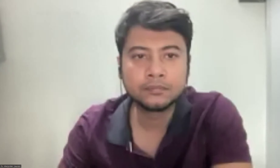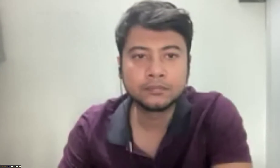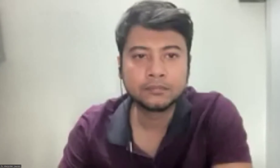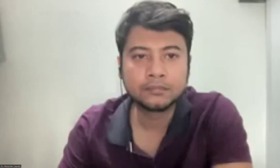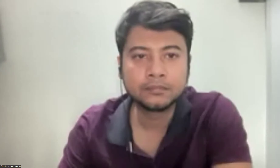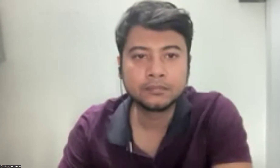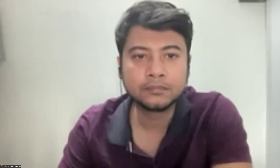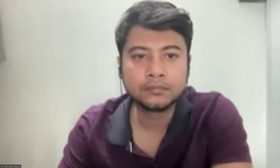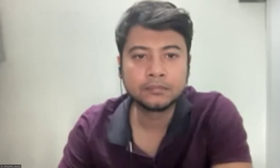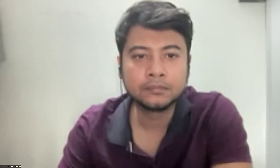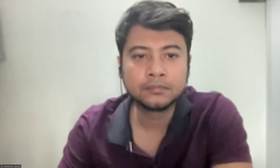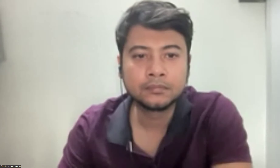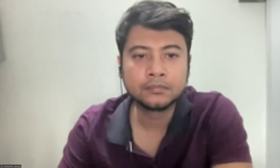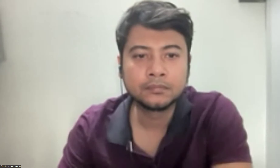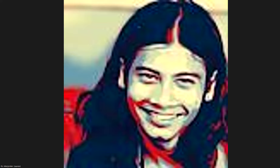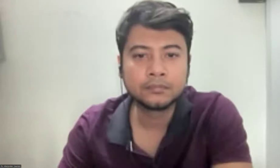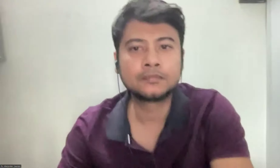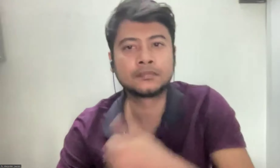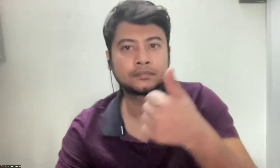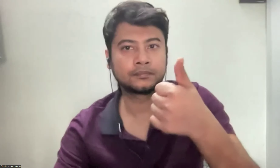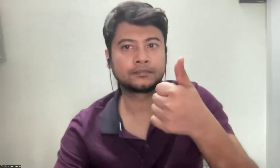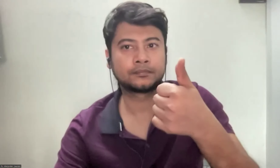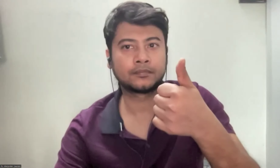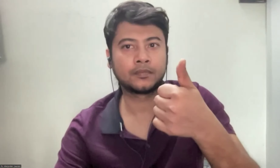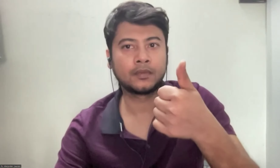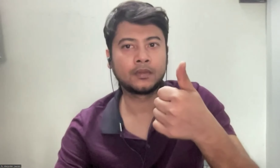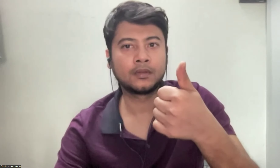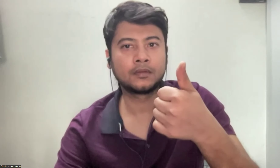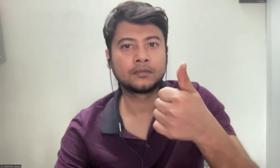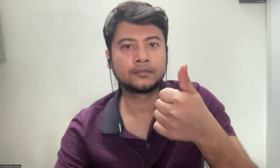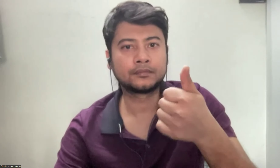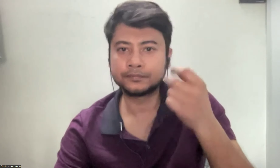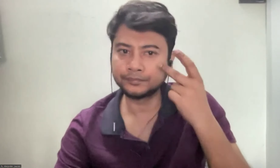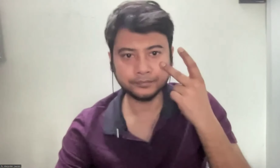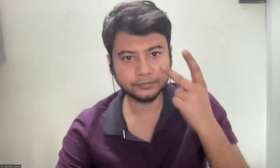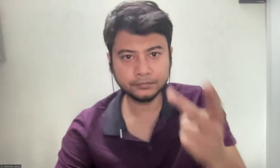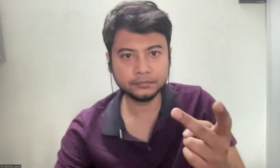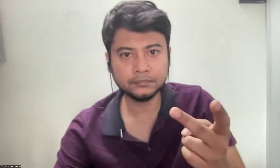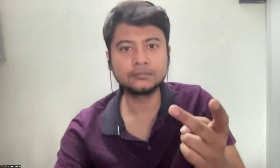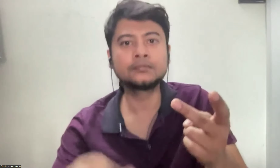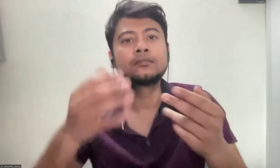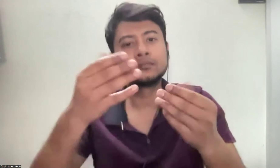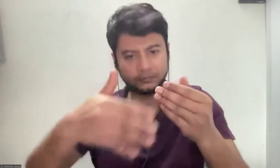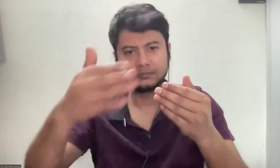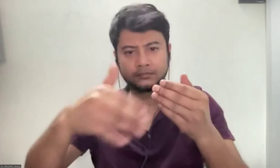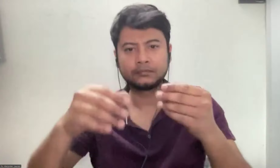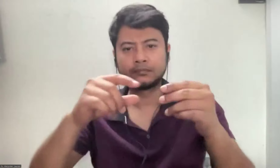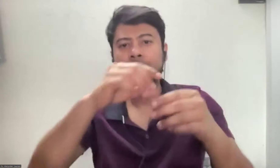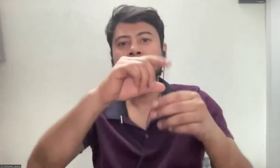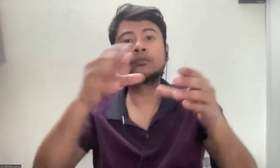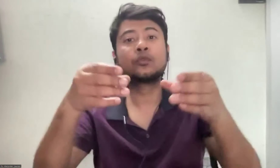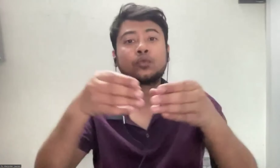Yes, so could everybody have a look at it properly? I'll also send a picture. So we can now discuss about